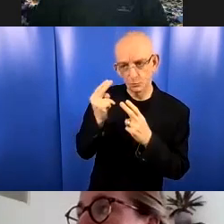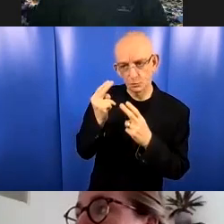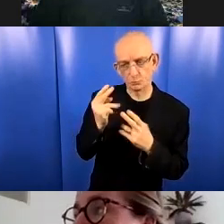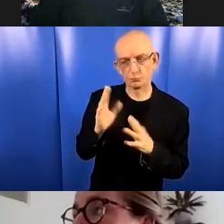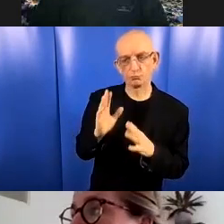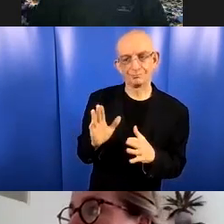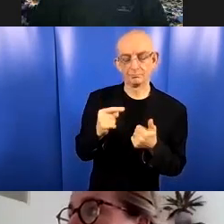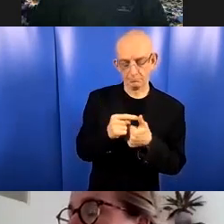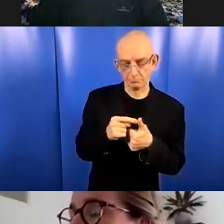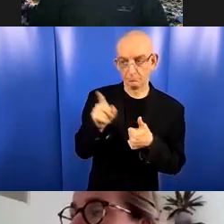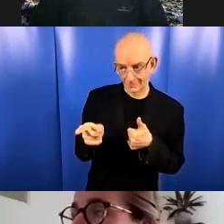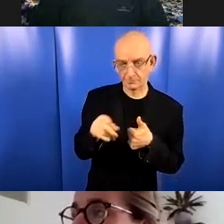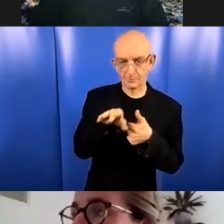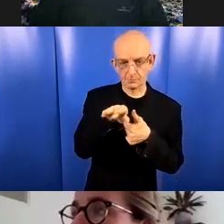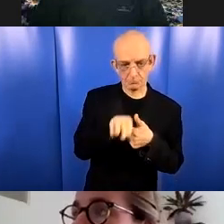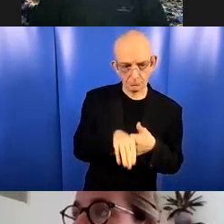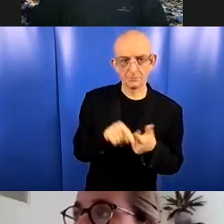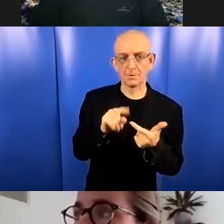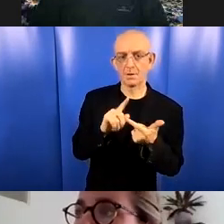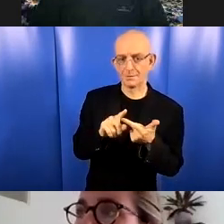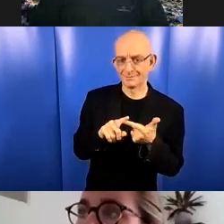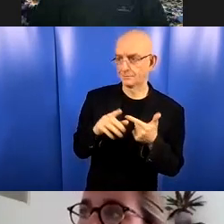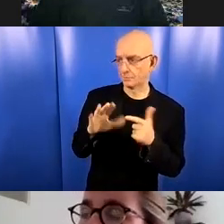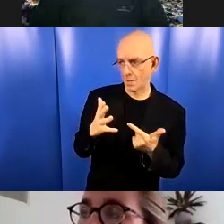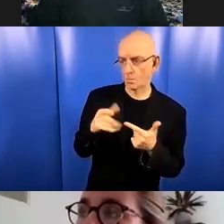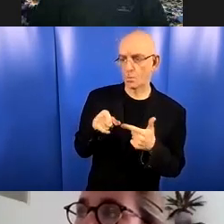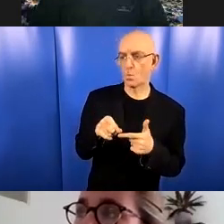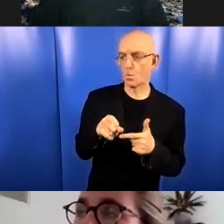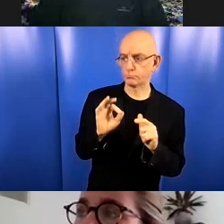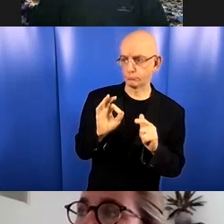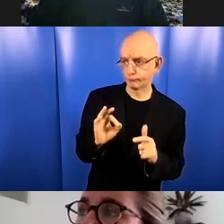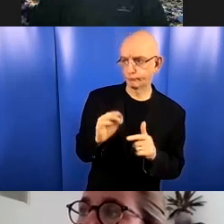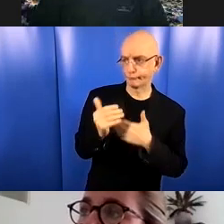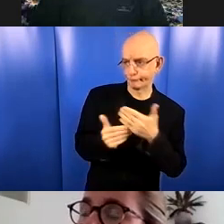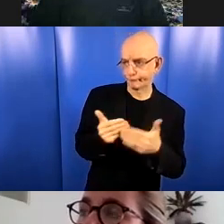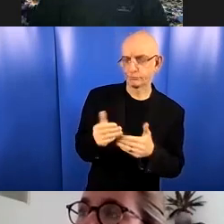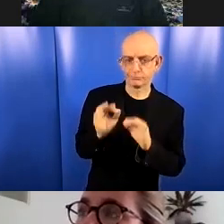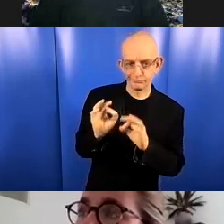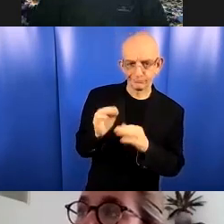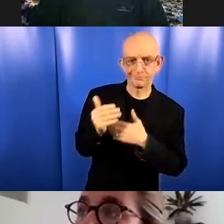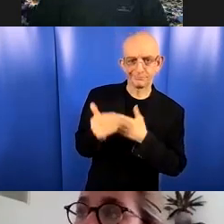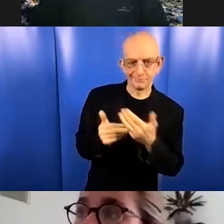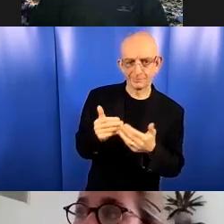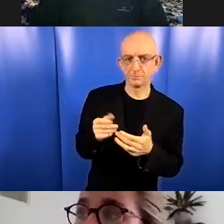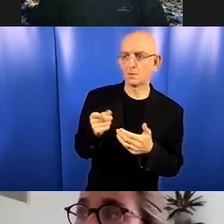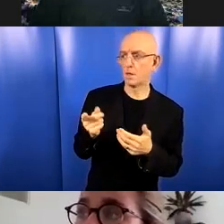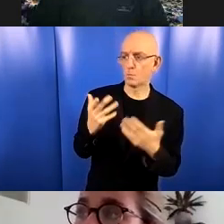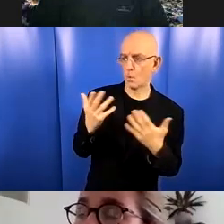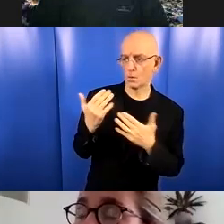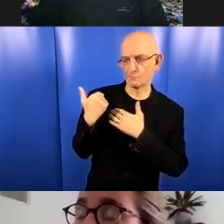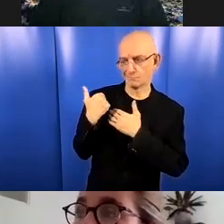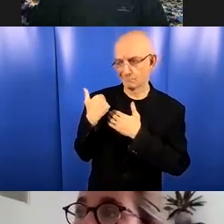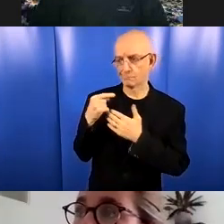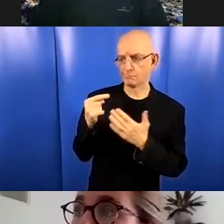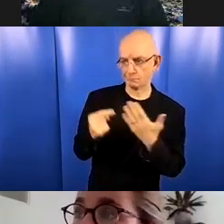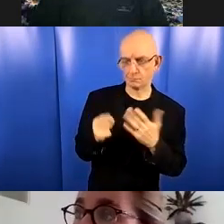for, how you interact online in a safe way, and explaining that to children in not only a child-friendly way, but